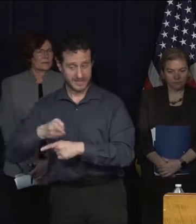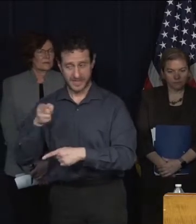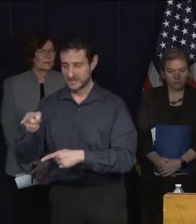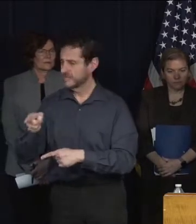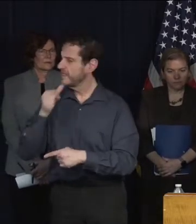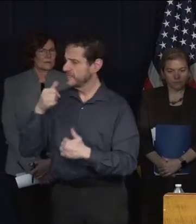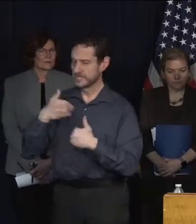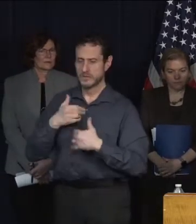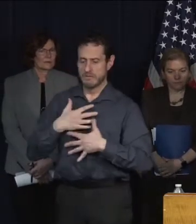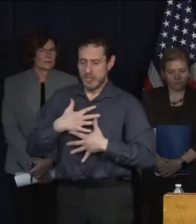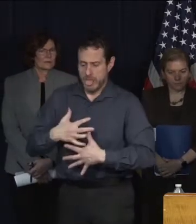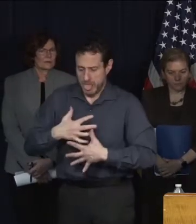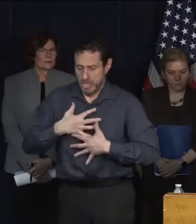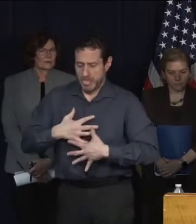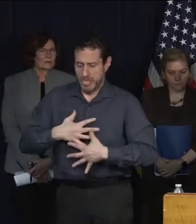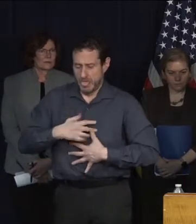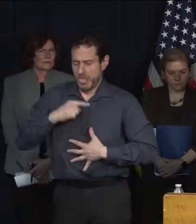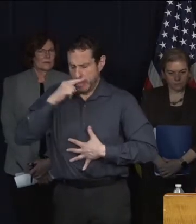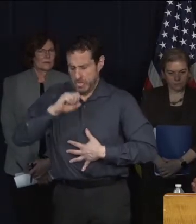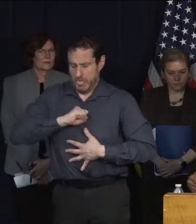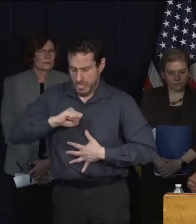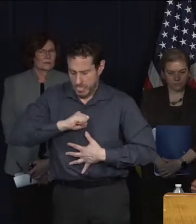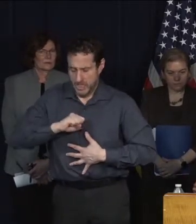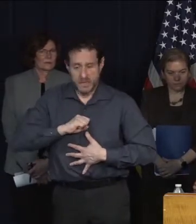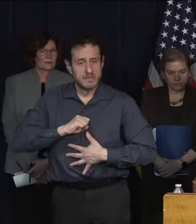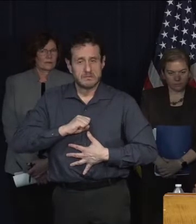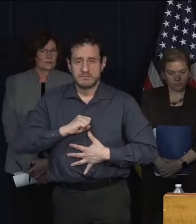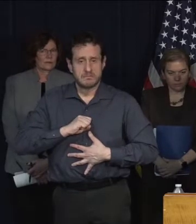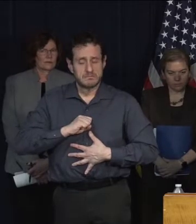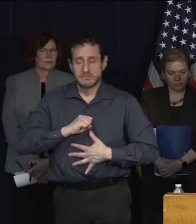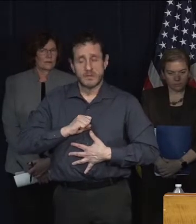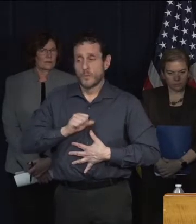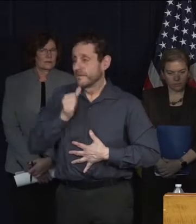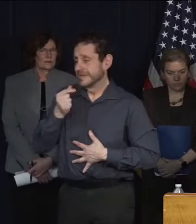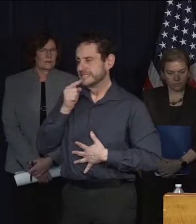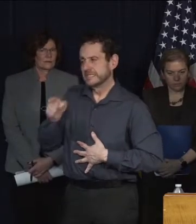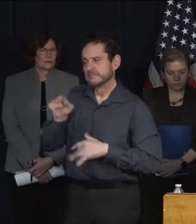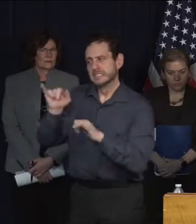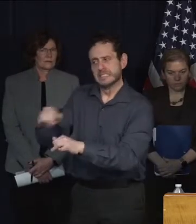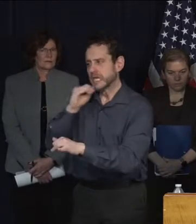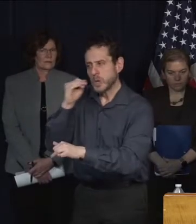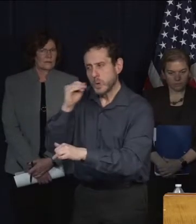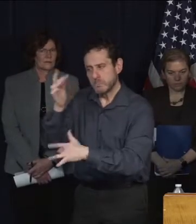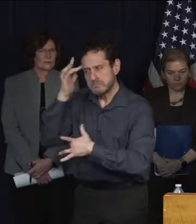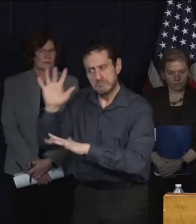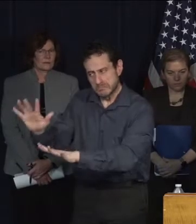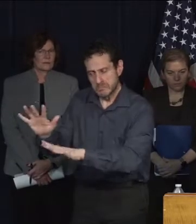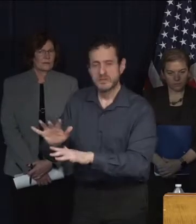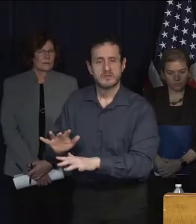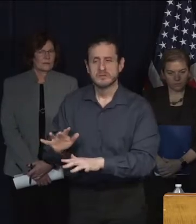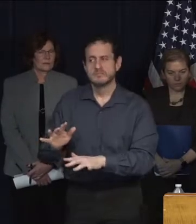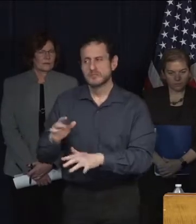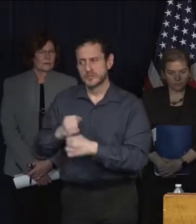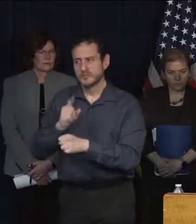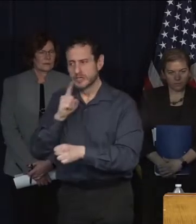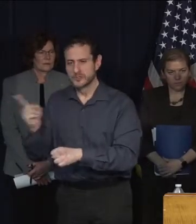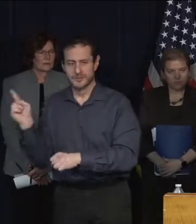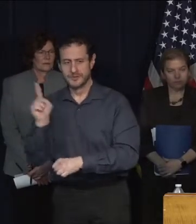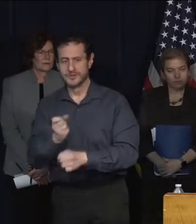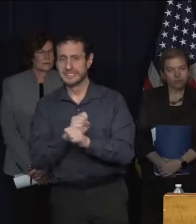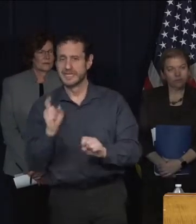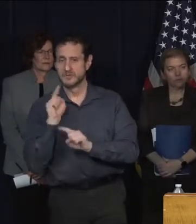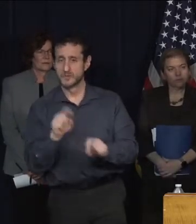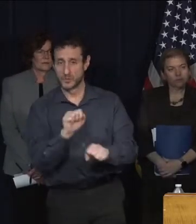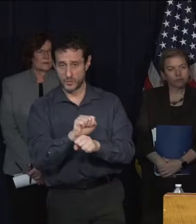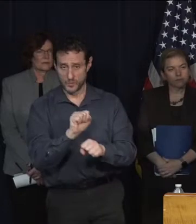having shortness of breath or respiratory symptoms, that they have not been told to be on home isolation. We're also looking to just decrease the